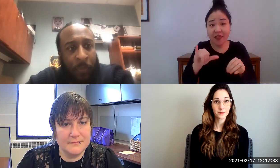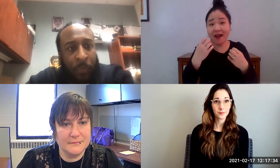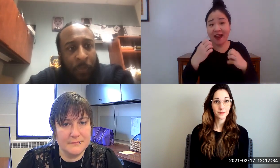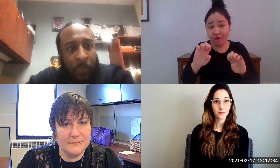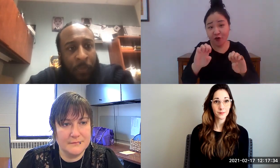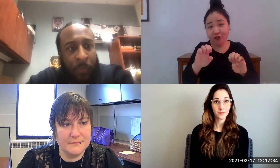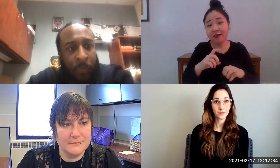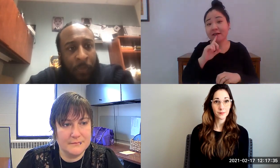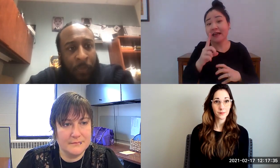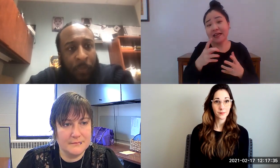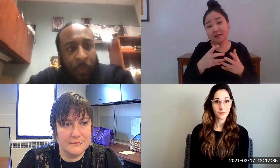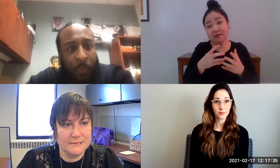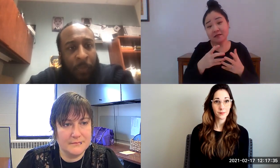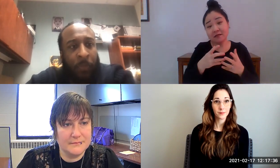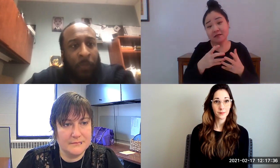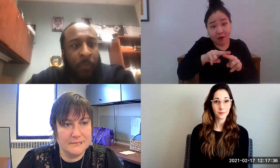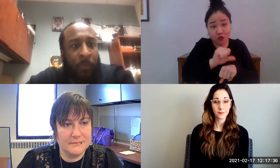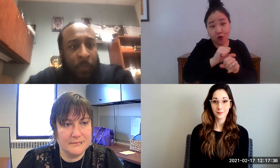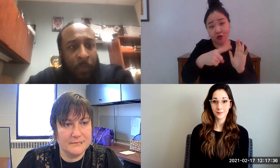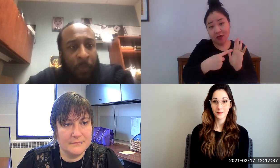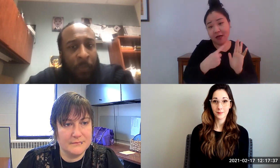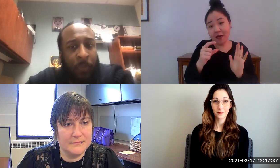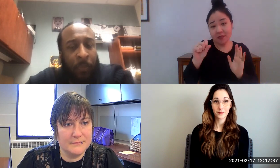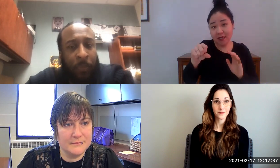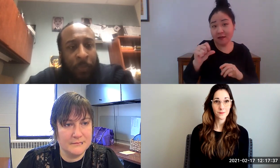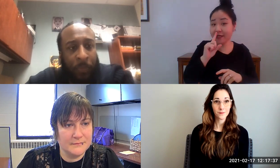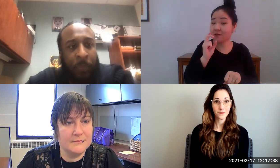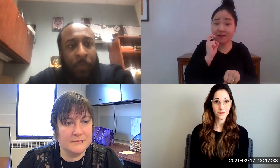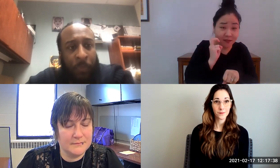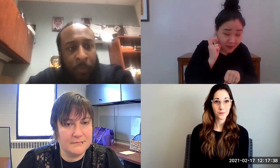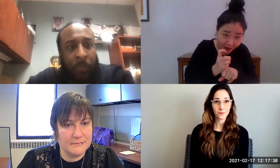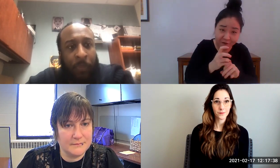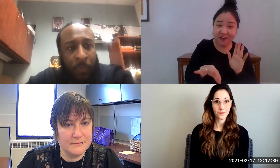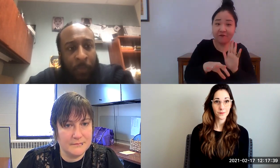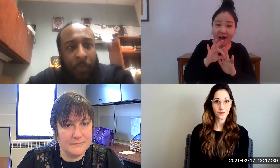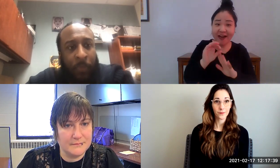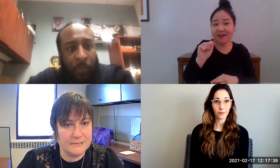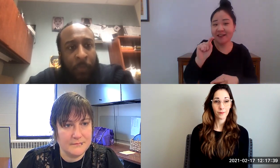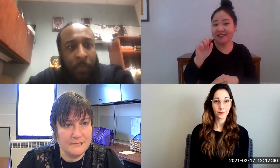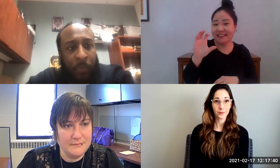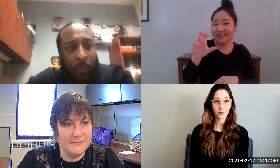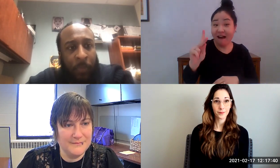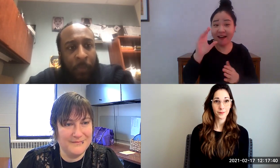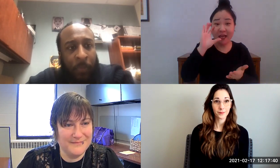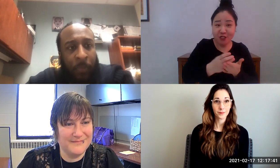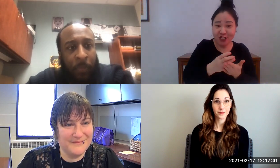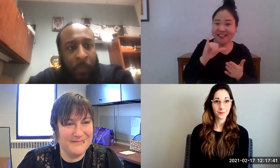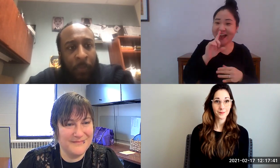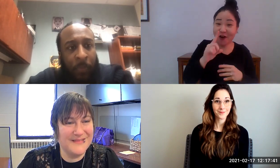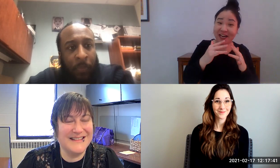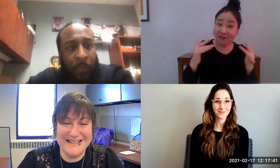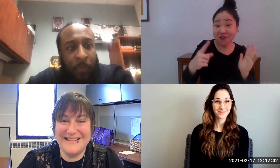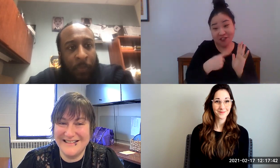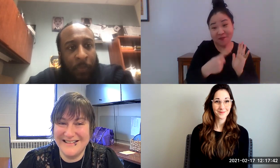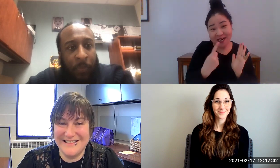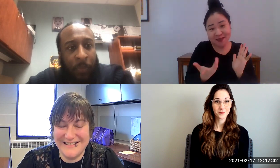put in that effort. It's extra work sometimes. Yes, it's tough to find stock images